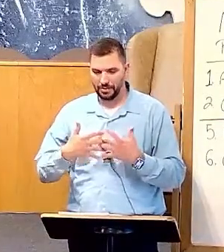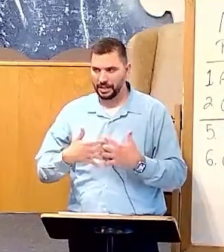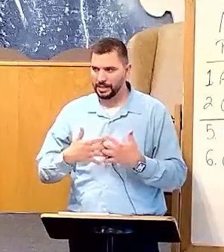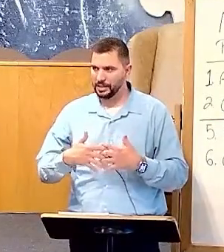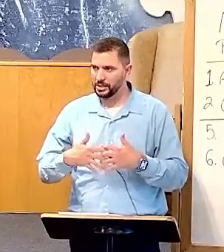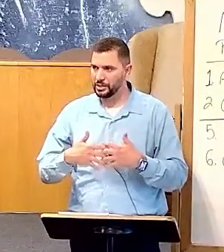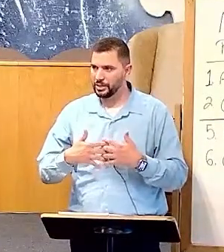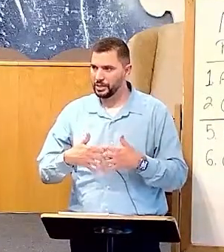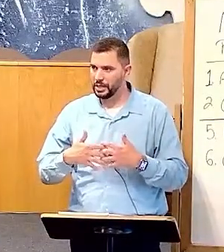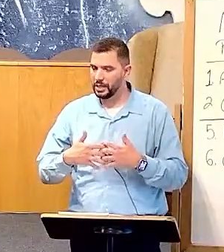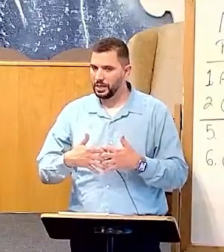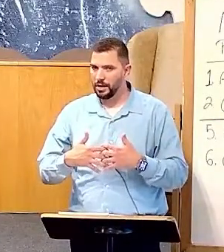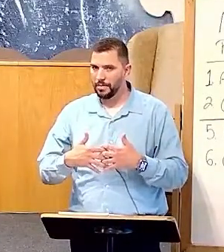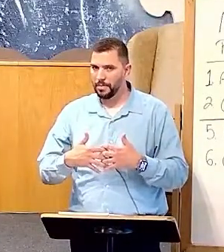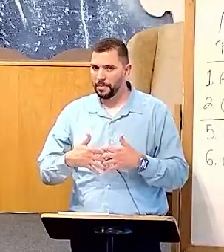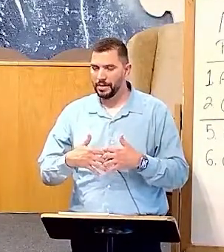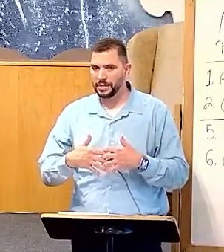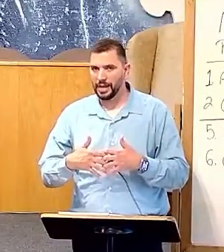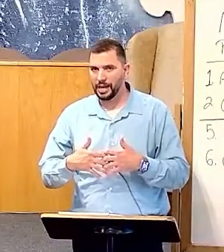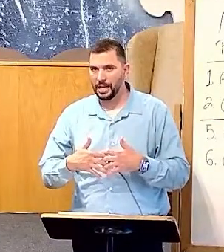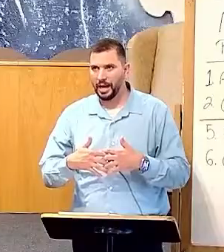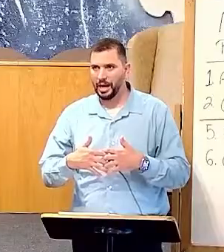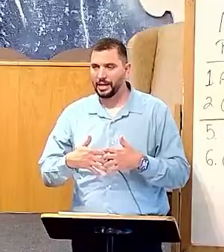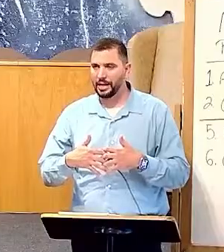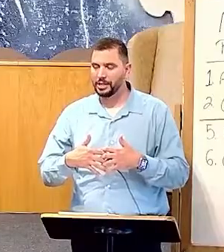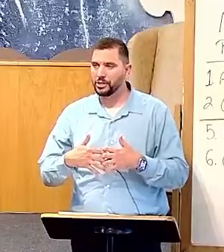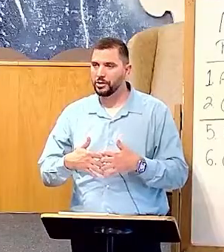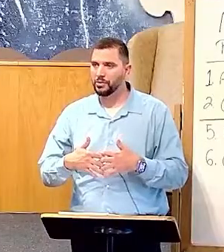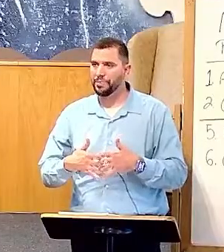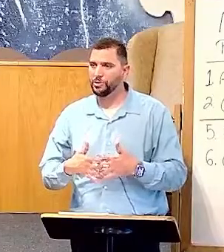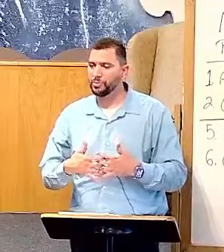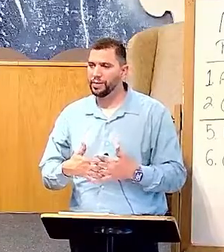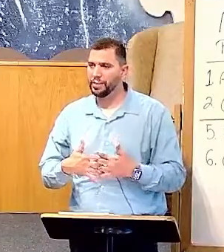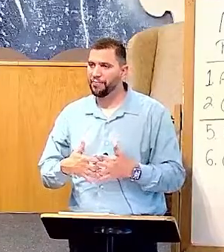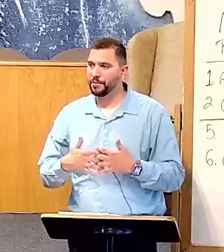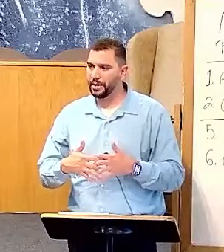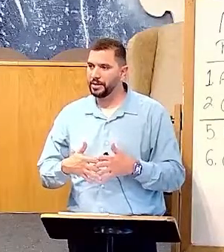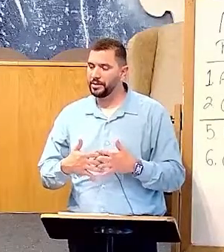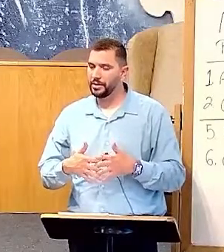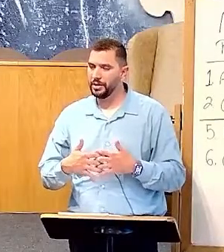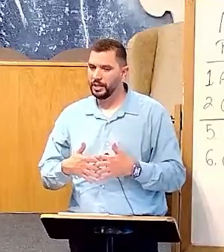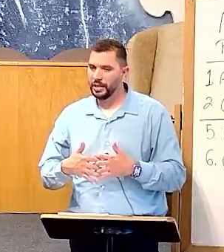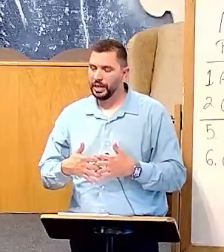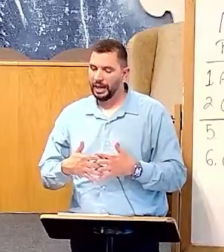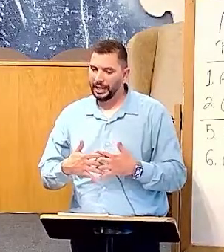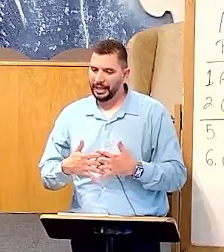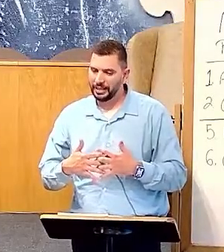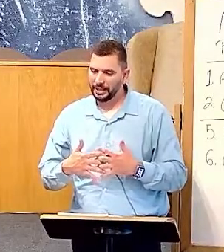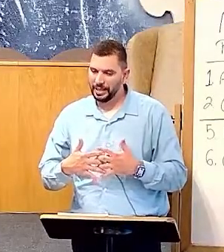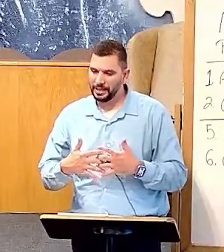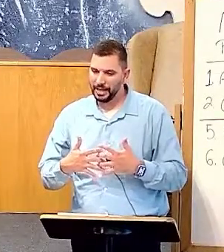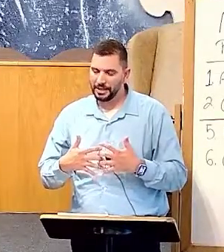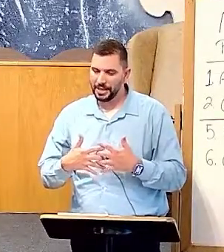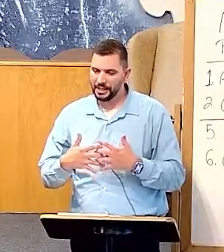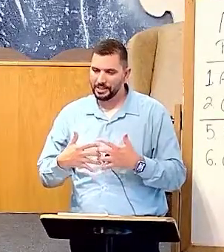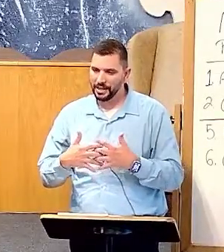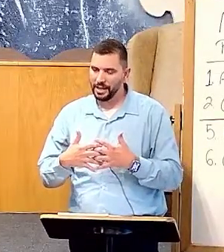this. But I showed that video to my deaf friend, and I think they said, I